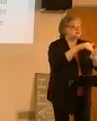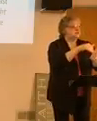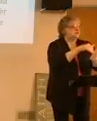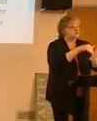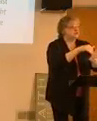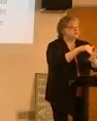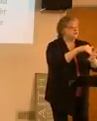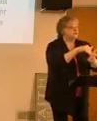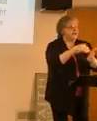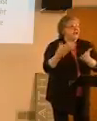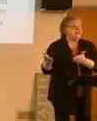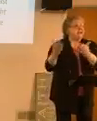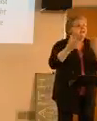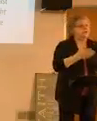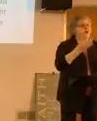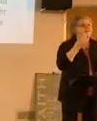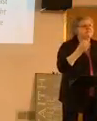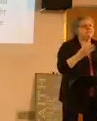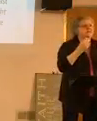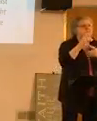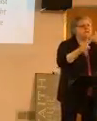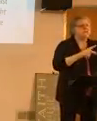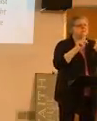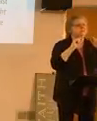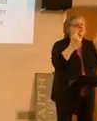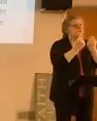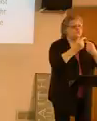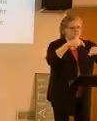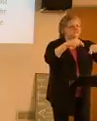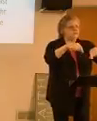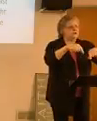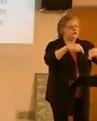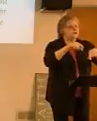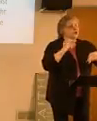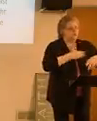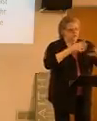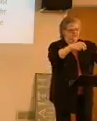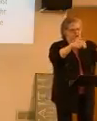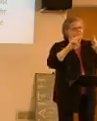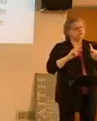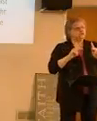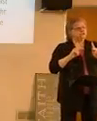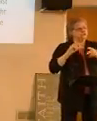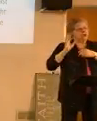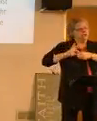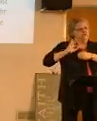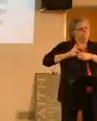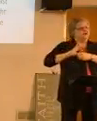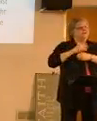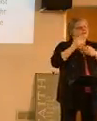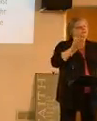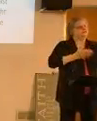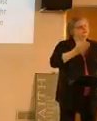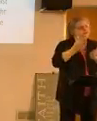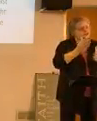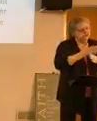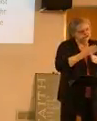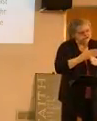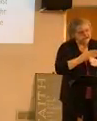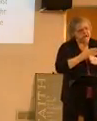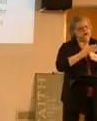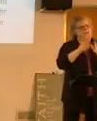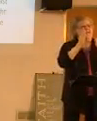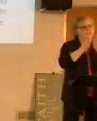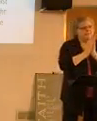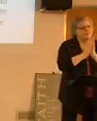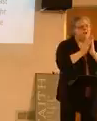years, he's brought different people groups. We've had the privilege to invest and to share and to pray for those